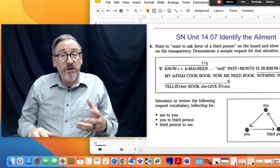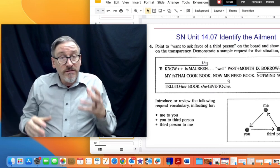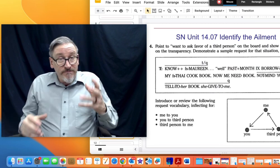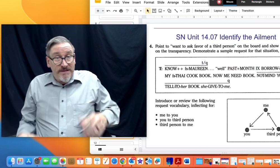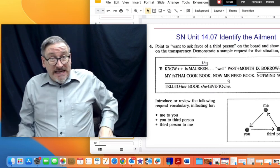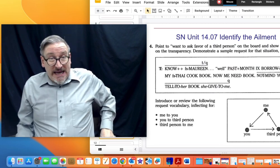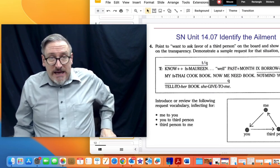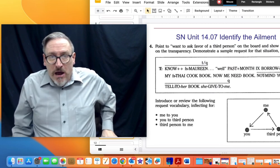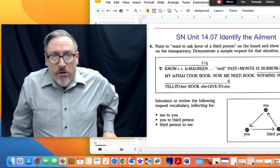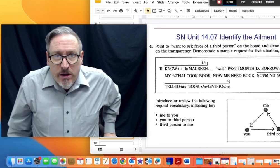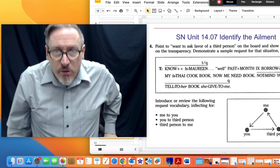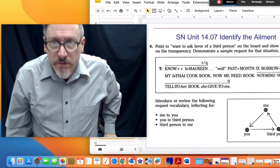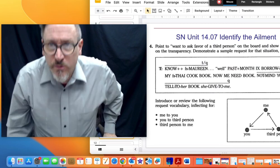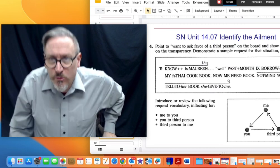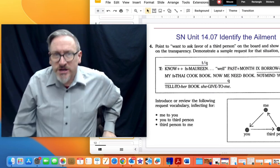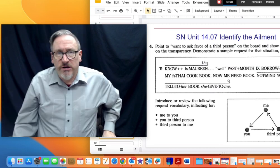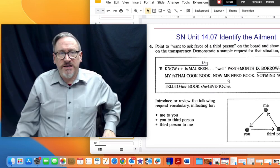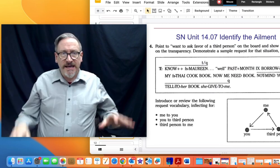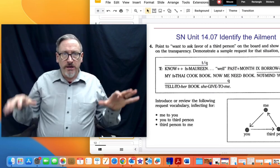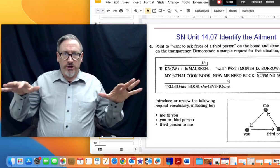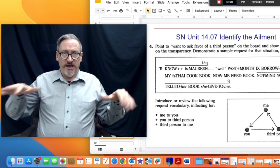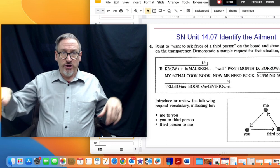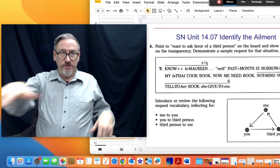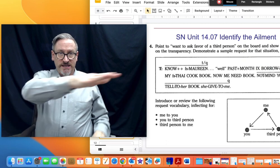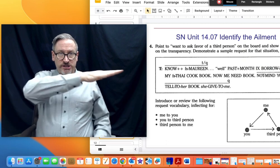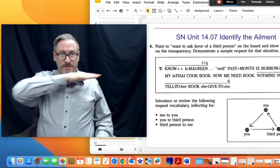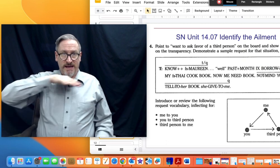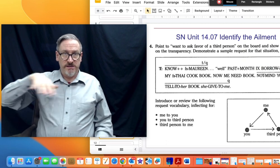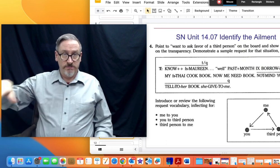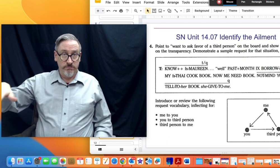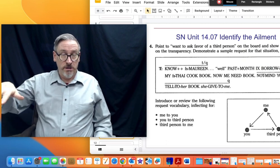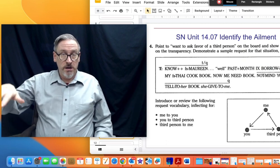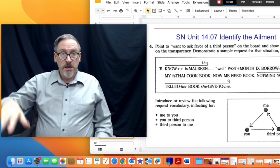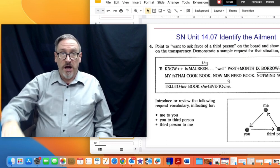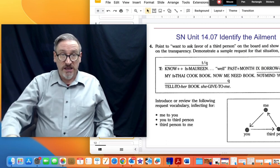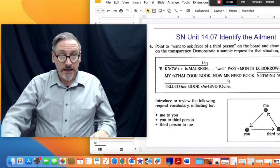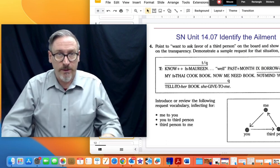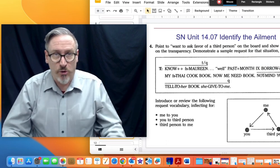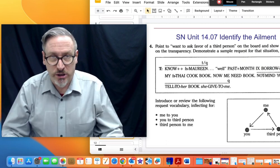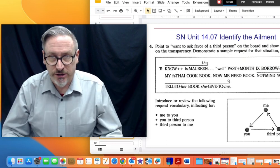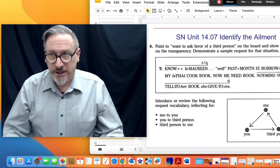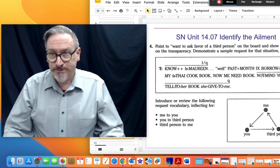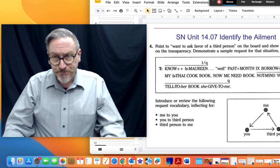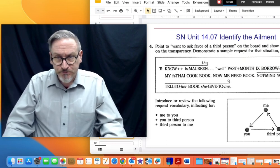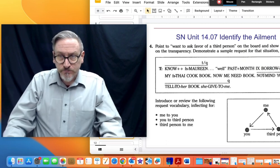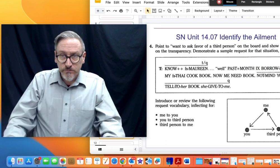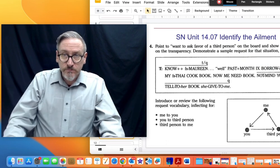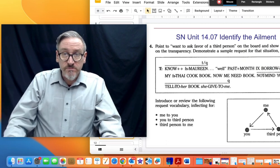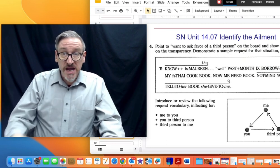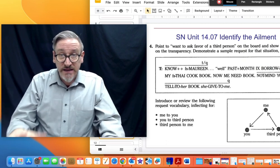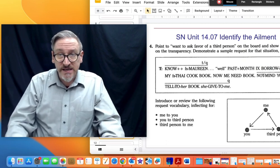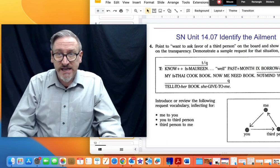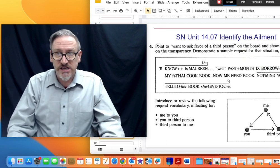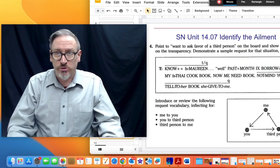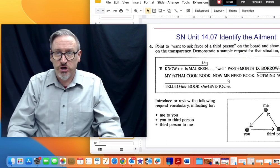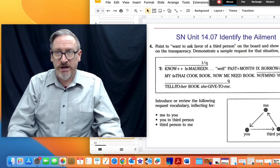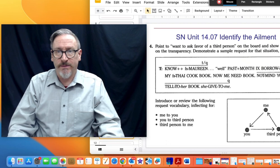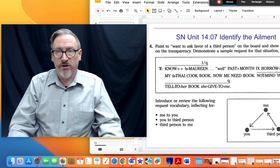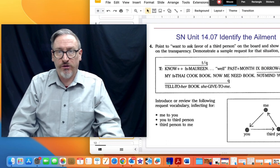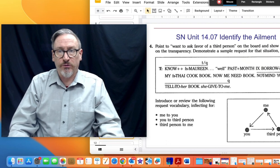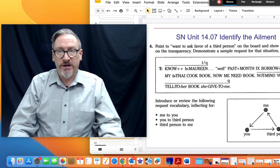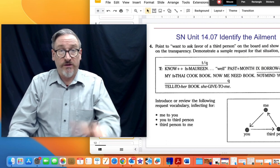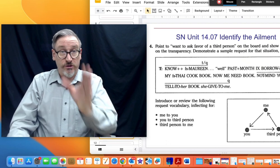So now we're taking a look at using space a little bit more clearly. And in this case, we're